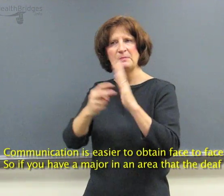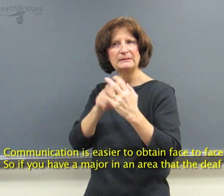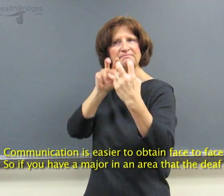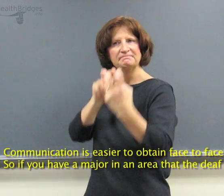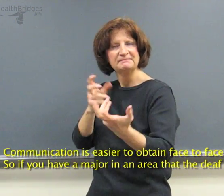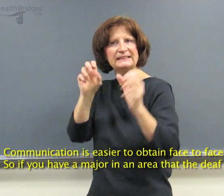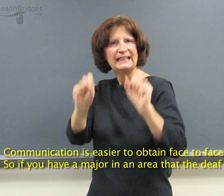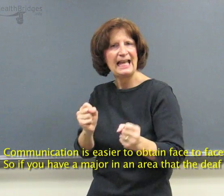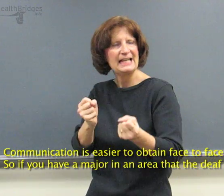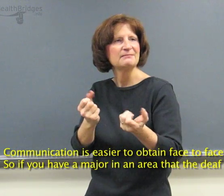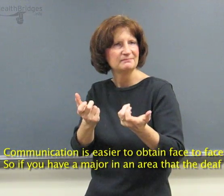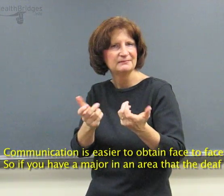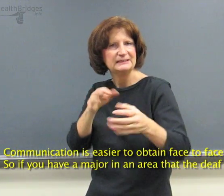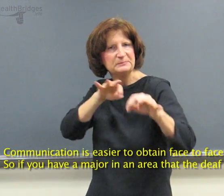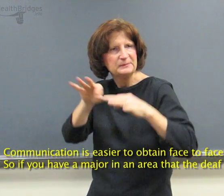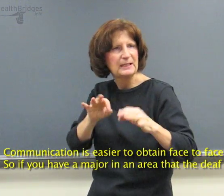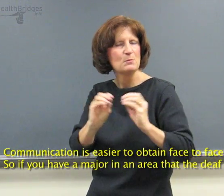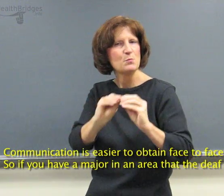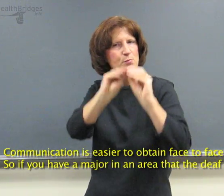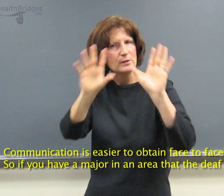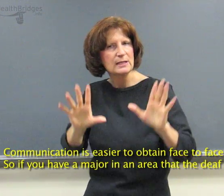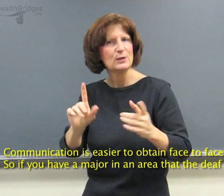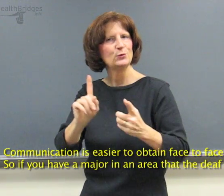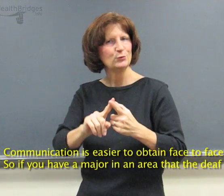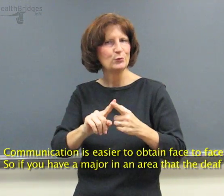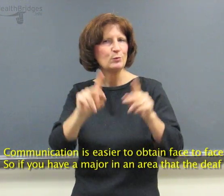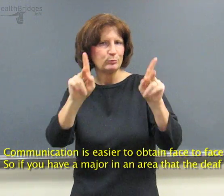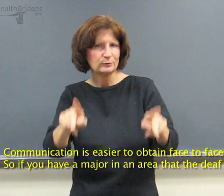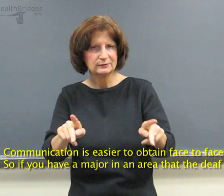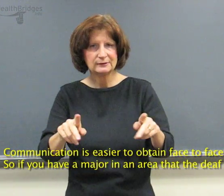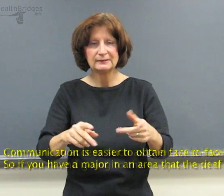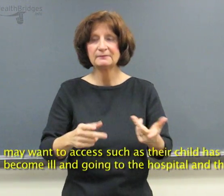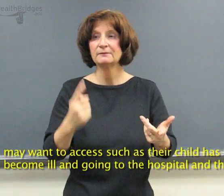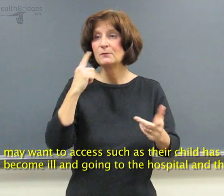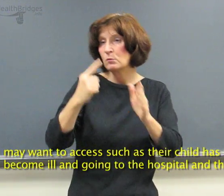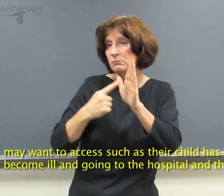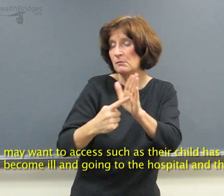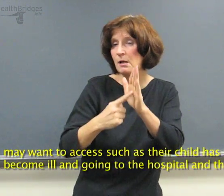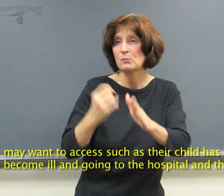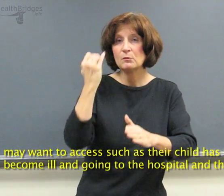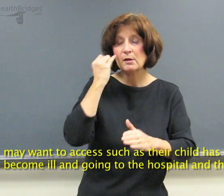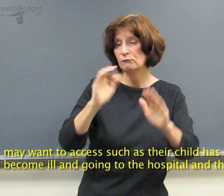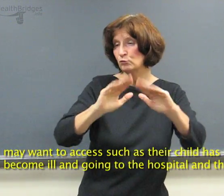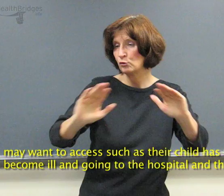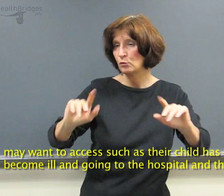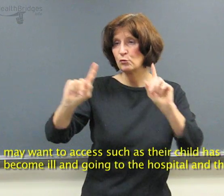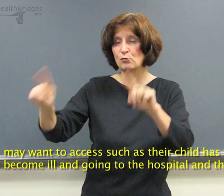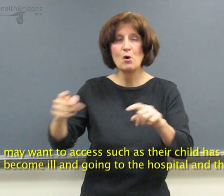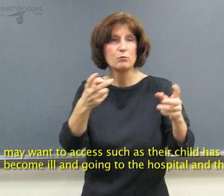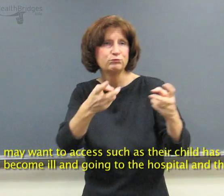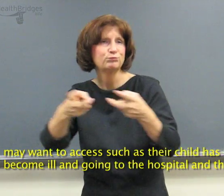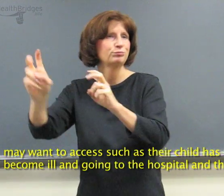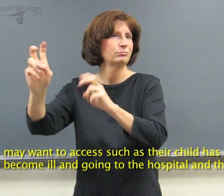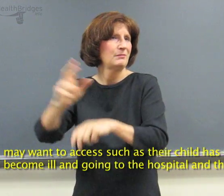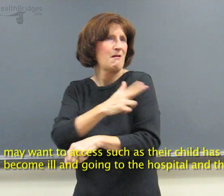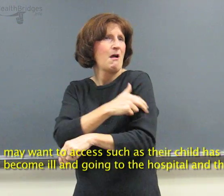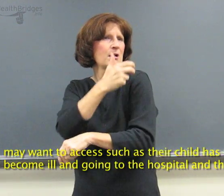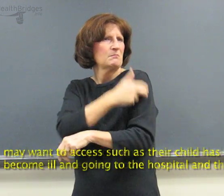Communication is easier to attain face-to-face. So if you have a major in an area that the deaf may want